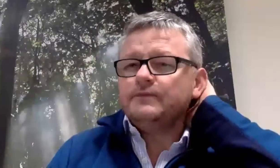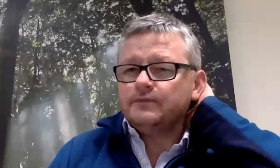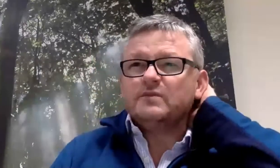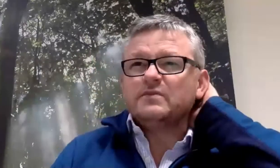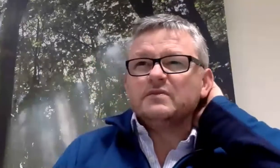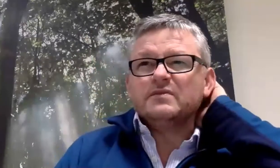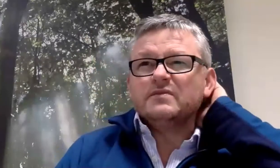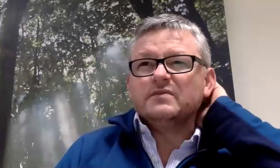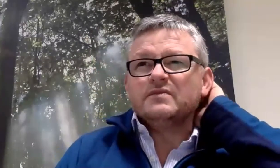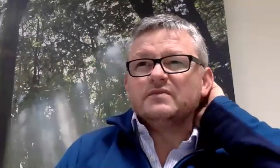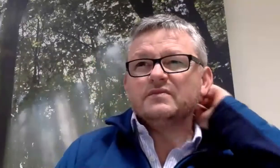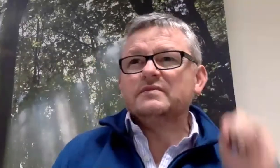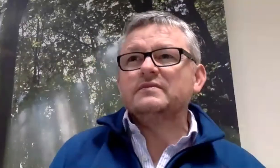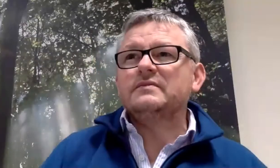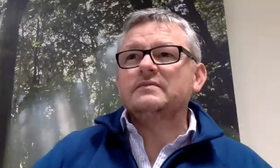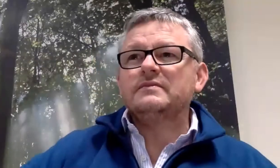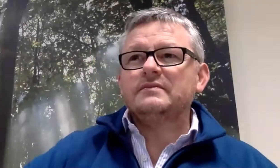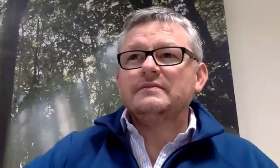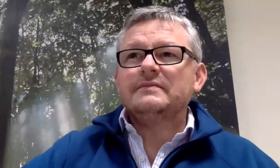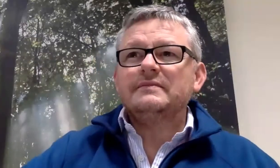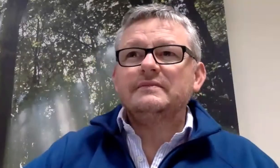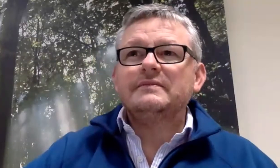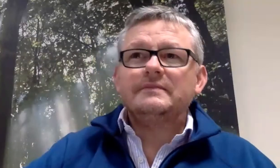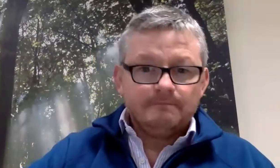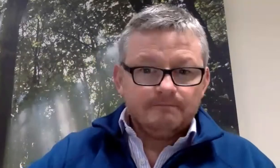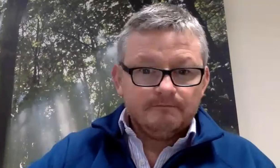create AI that will generate signed languages.